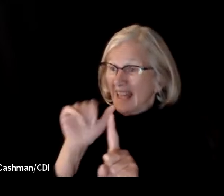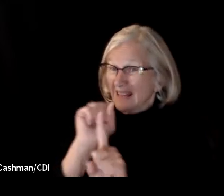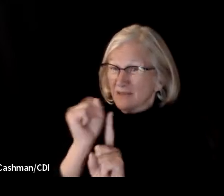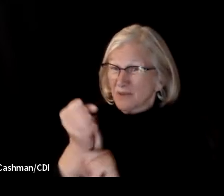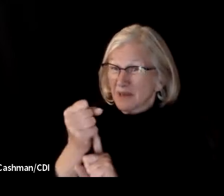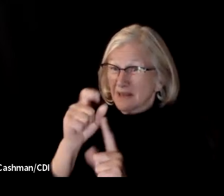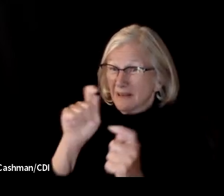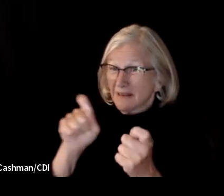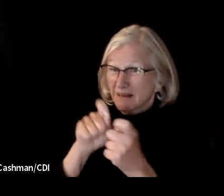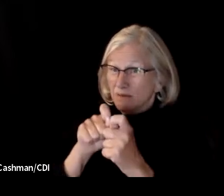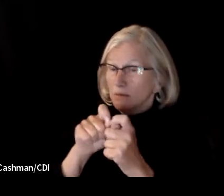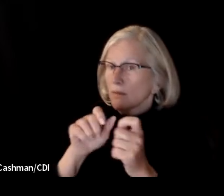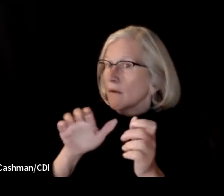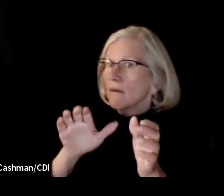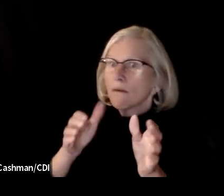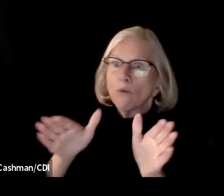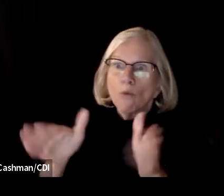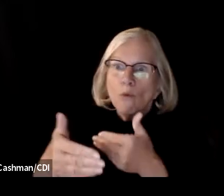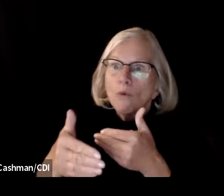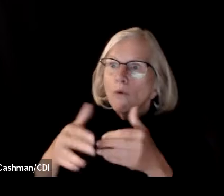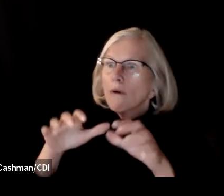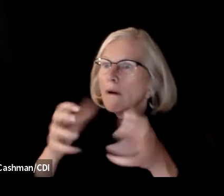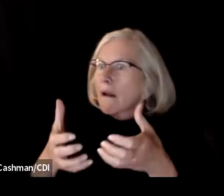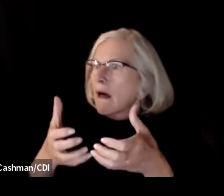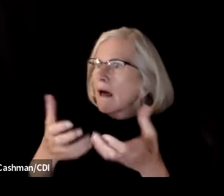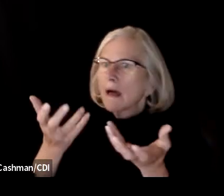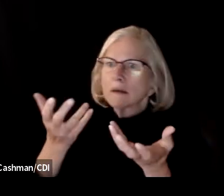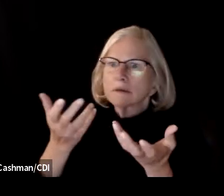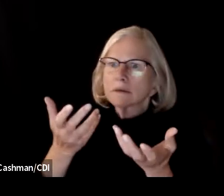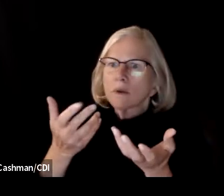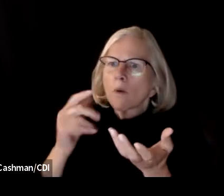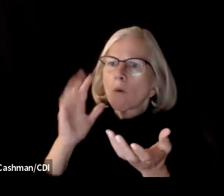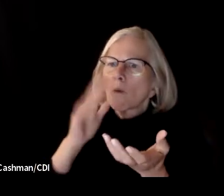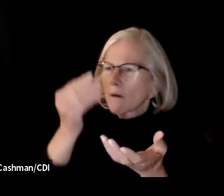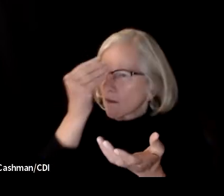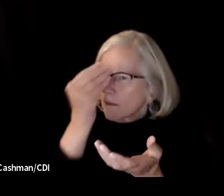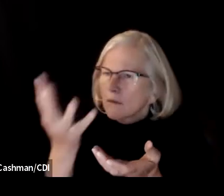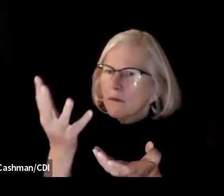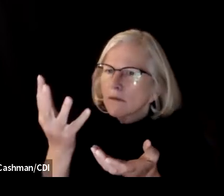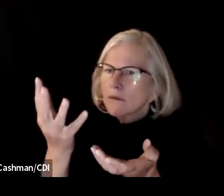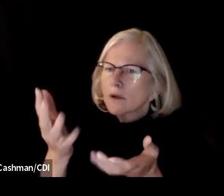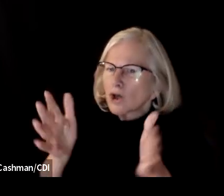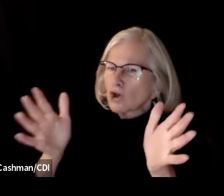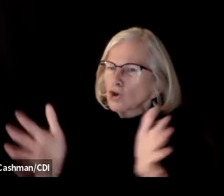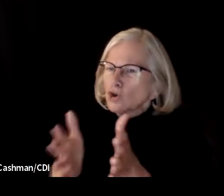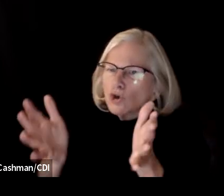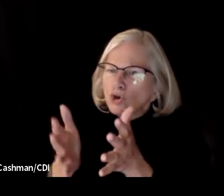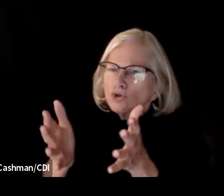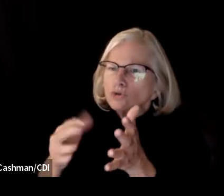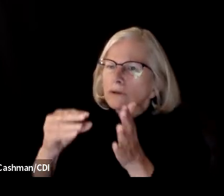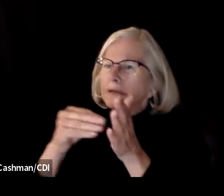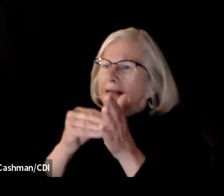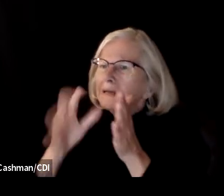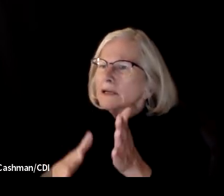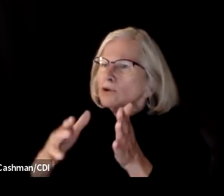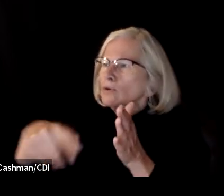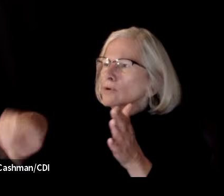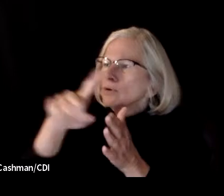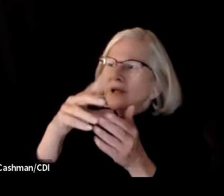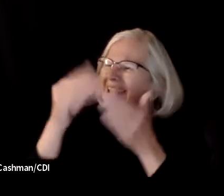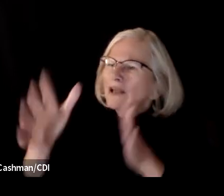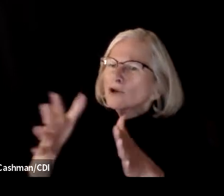things like that, and we'll guide the school leadership in, how to address who needs to stay home